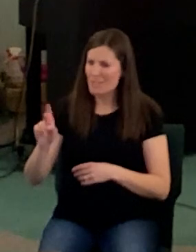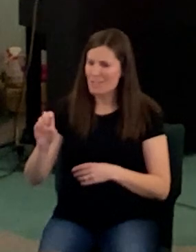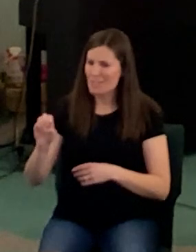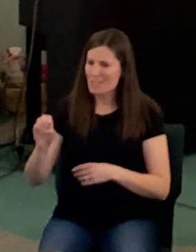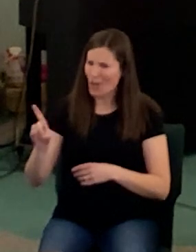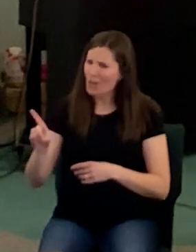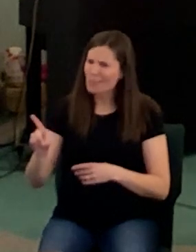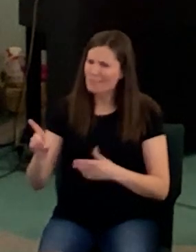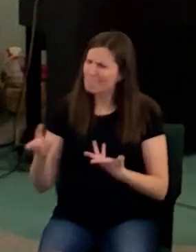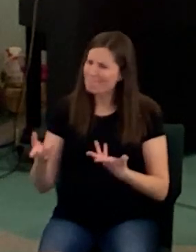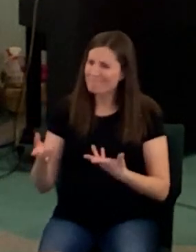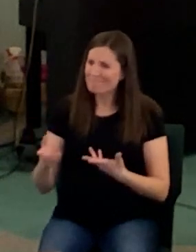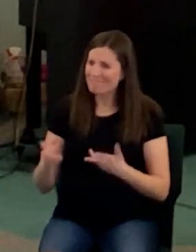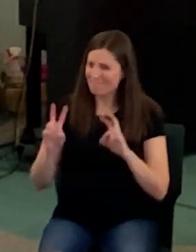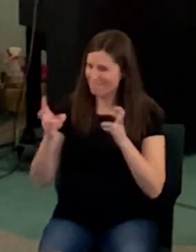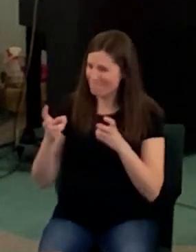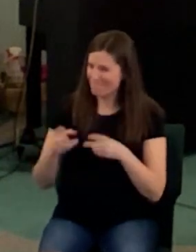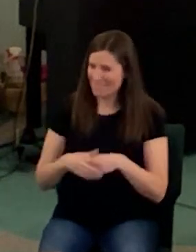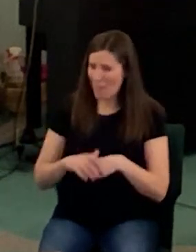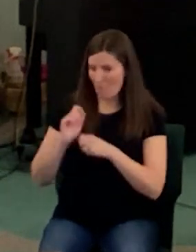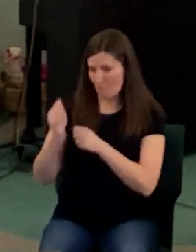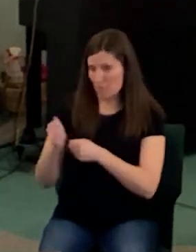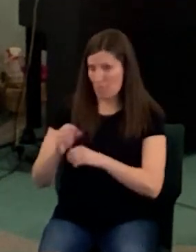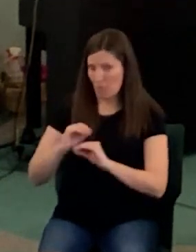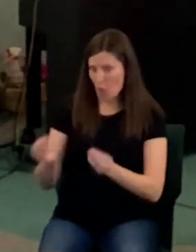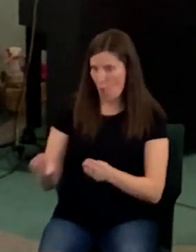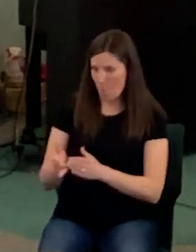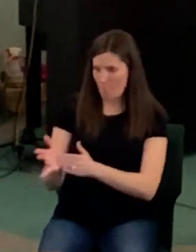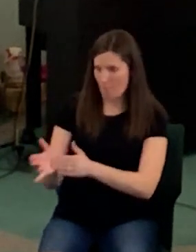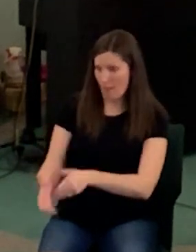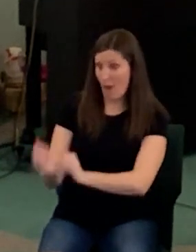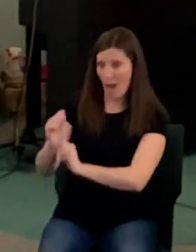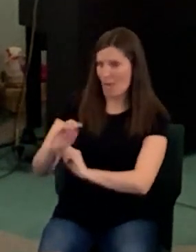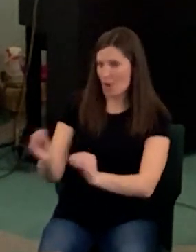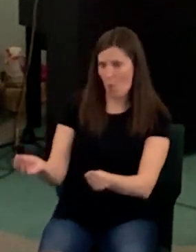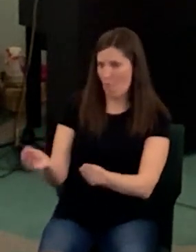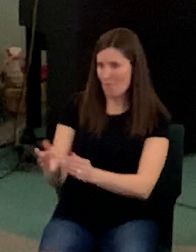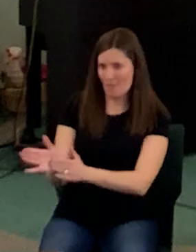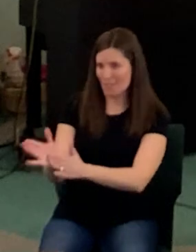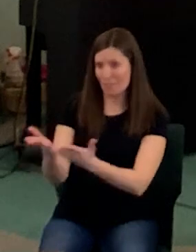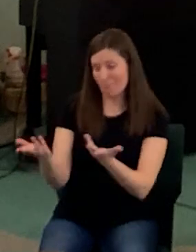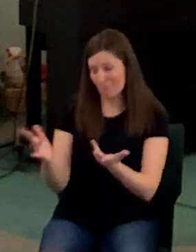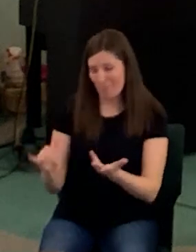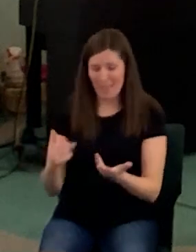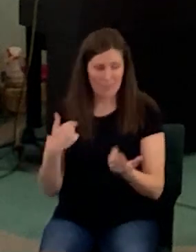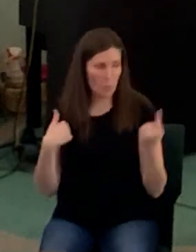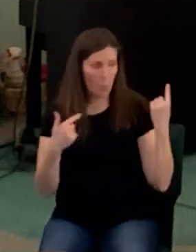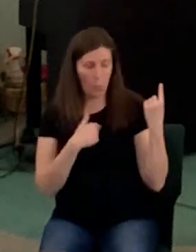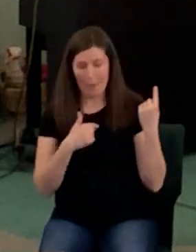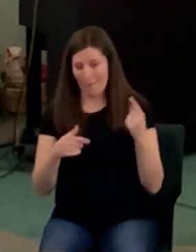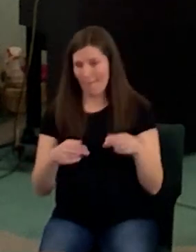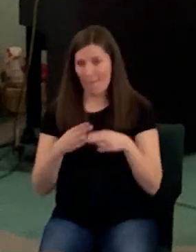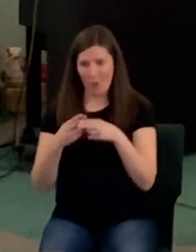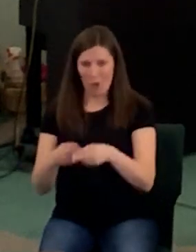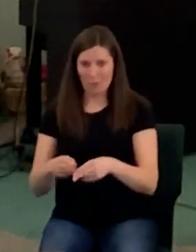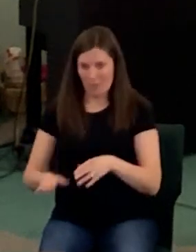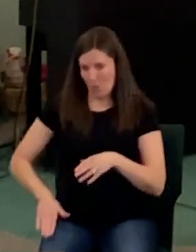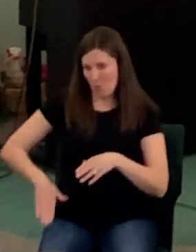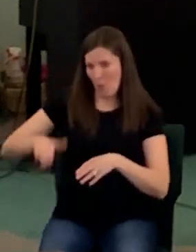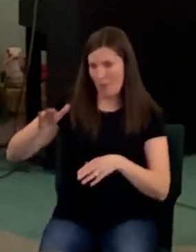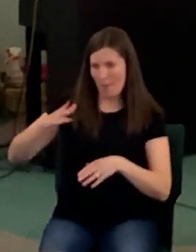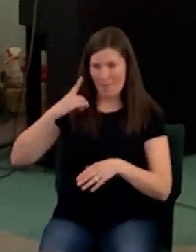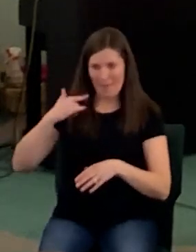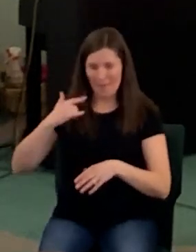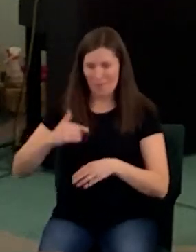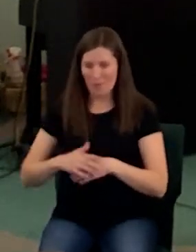there were a bunch of lakes where all the snow would melt, and we went to New Maloney's and Comanche Party.